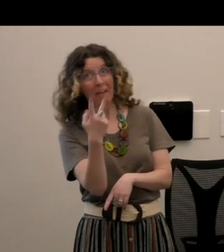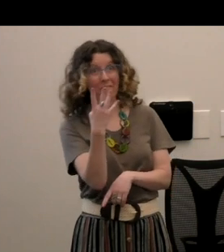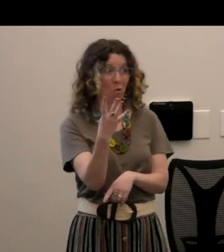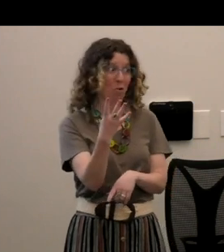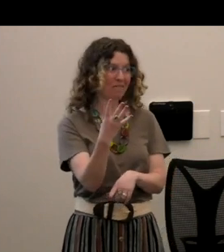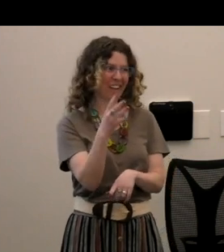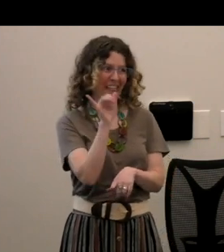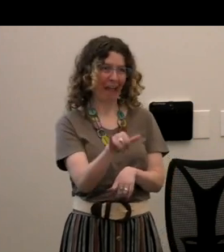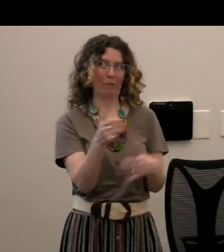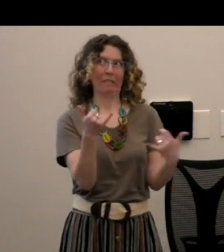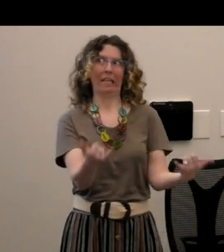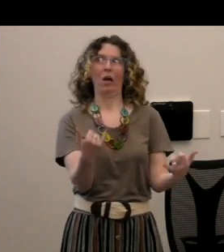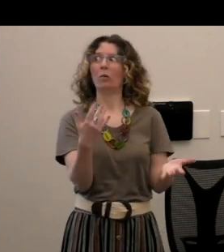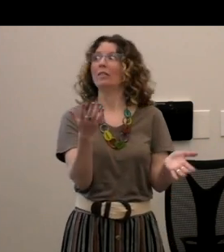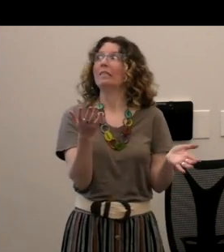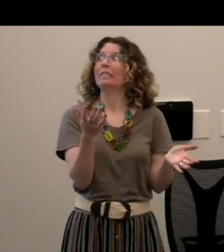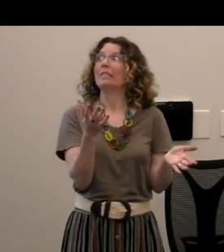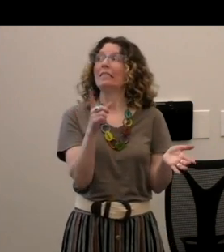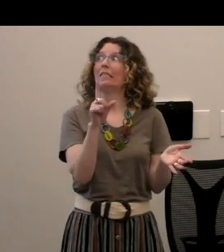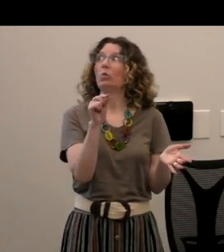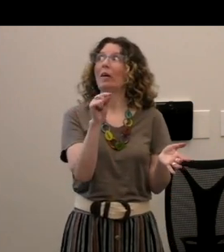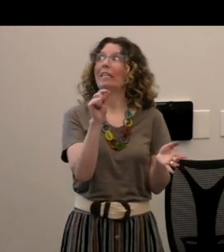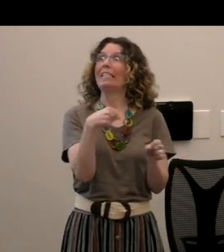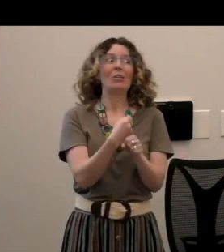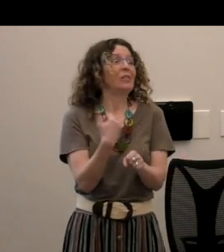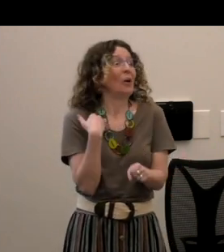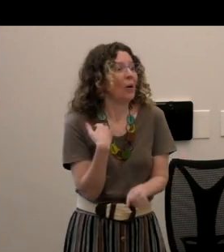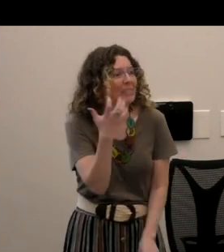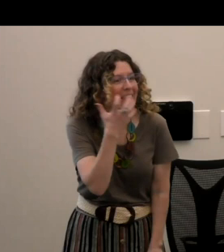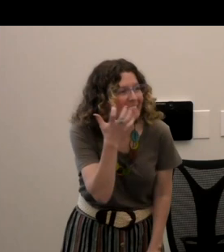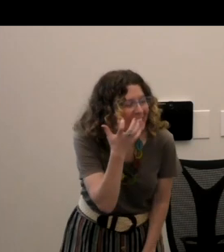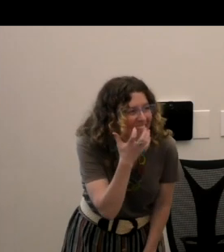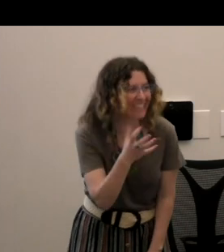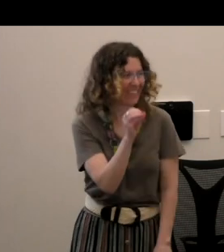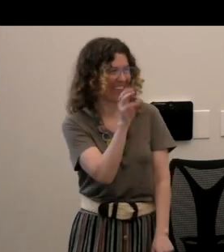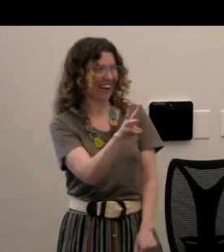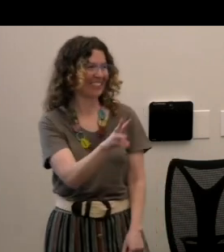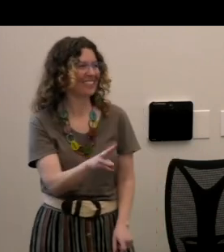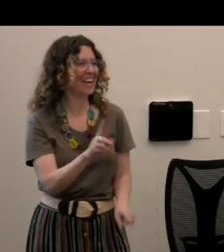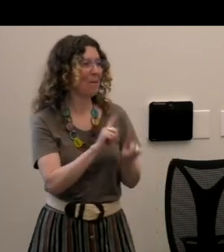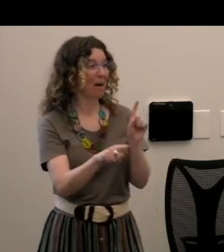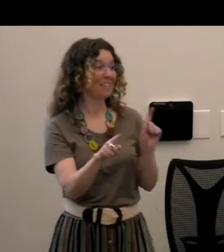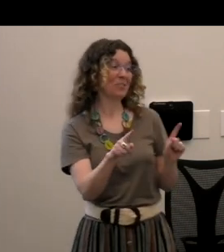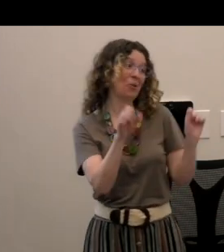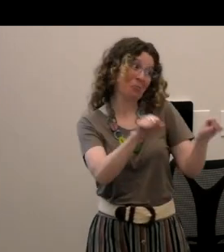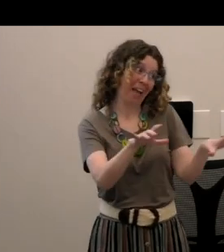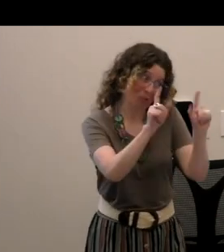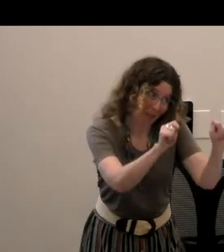you know, 1, 2, 3, 4, and right now that's been 20 years, right?